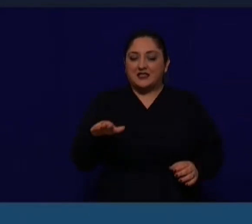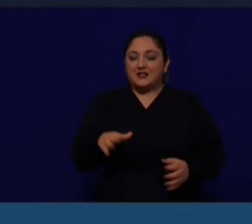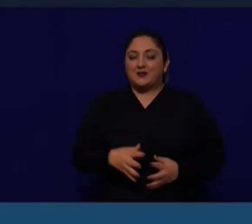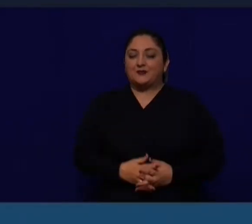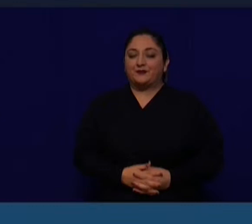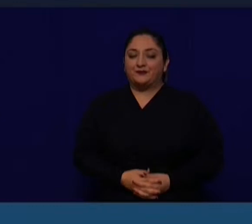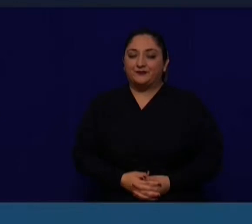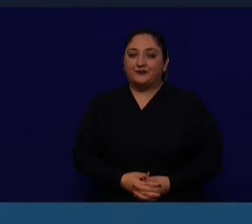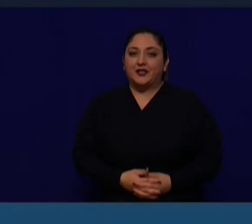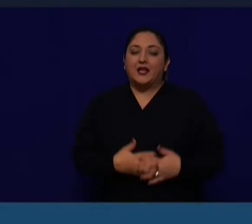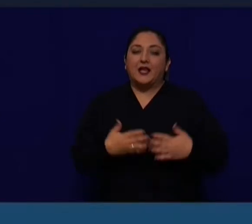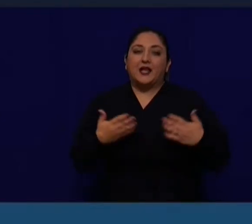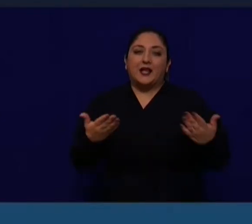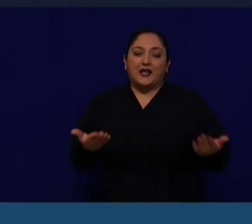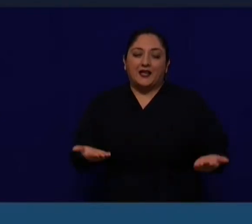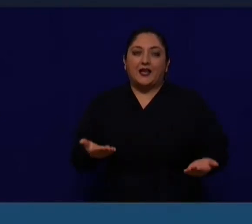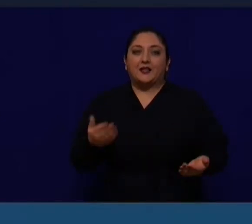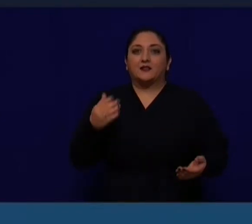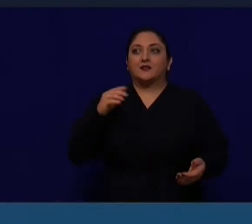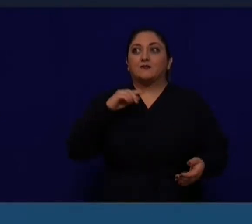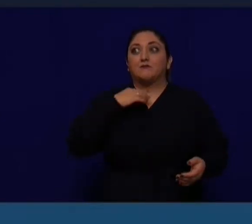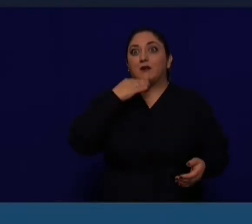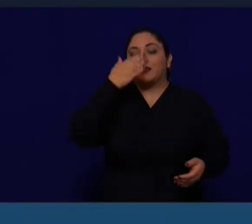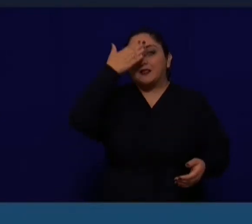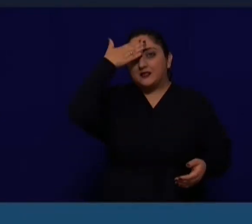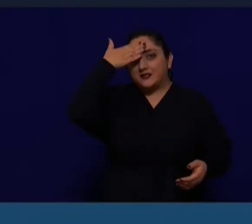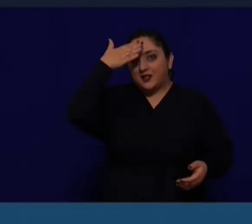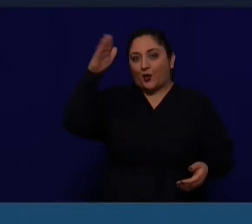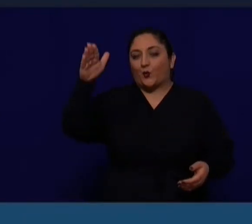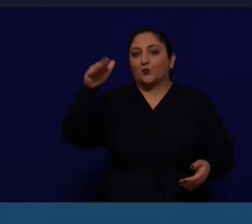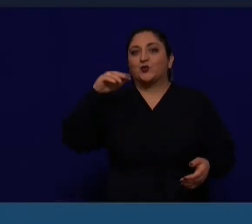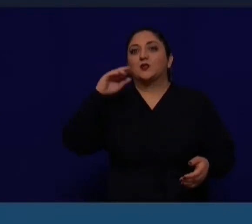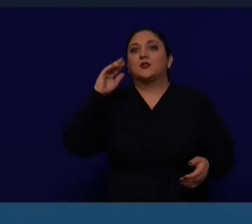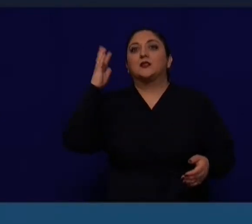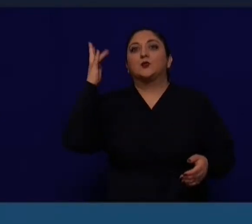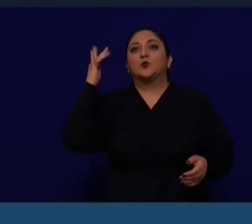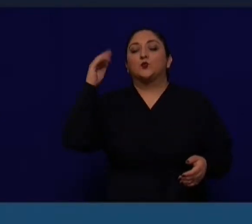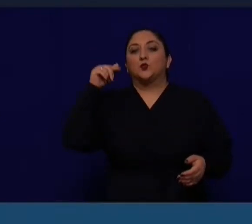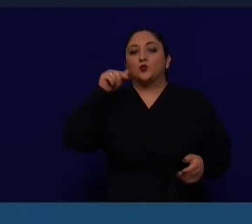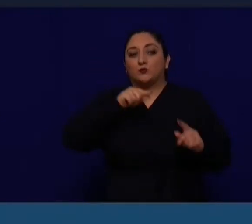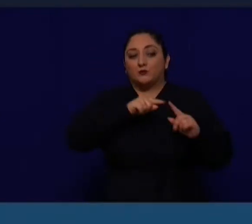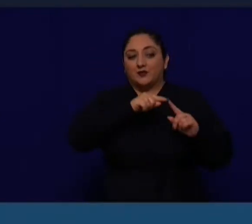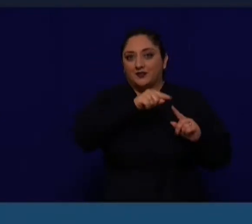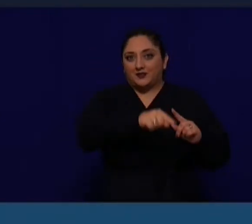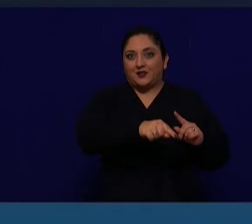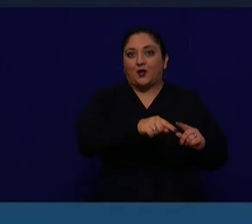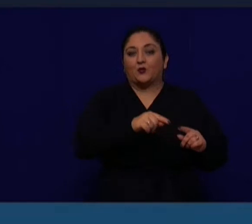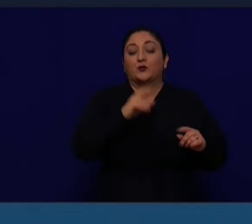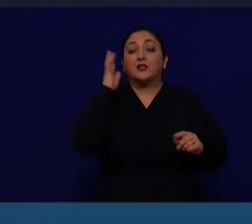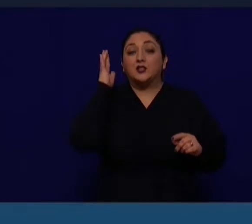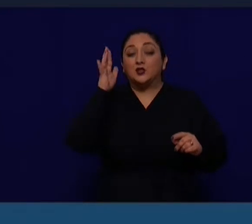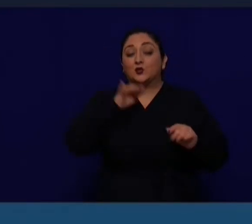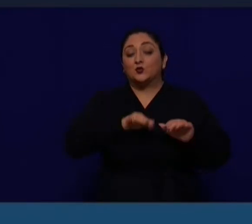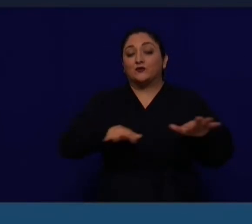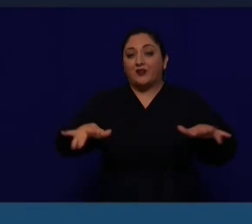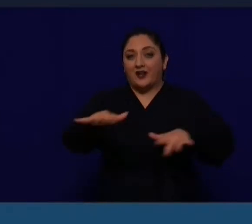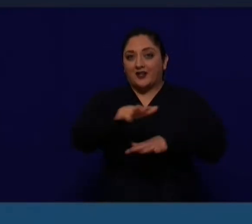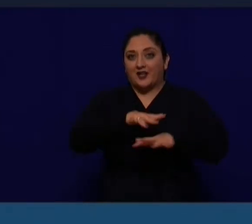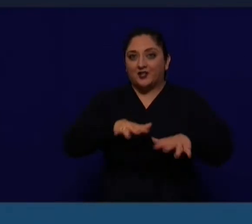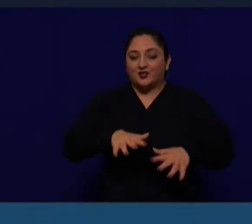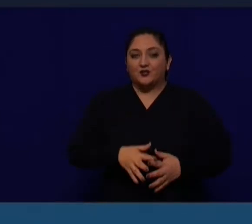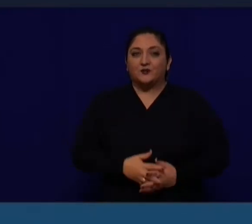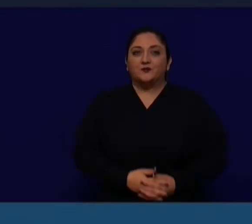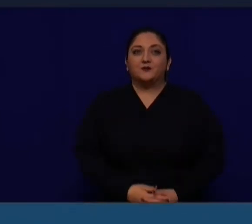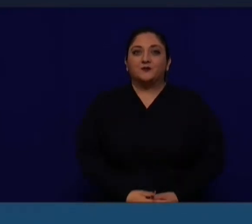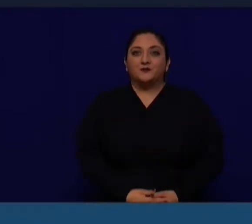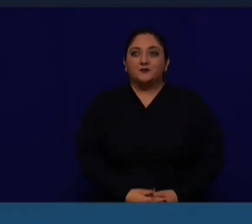jiżviluppa sintomi, allura importanti li min ikun miegħu ukoll ikun qiegħed f'kwarantina ħalli ma jferrixx lil ħaddieħor. U aħna